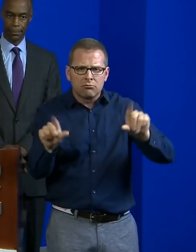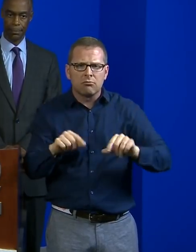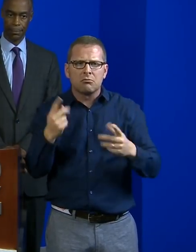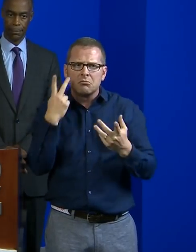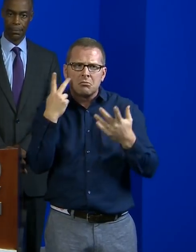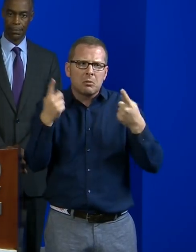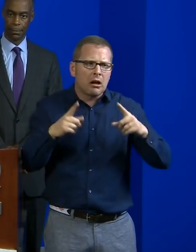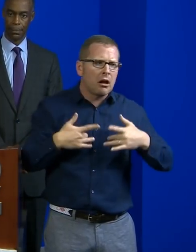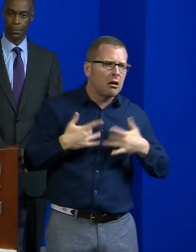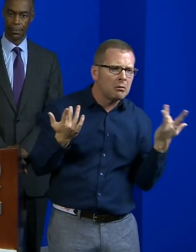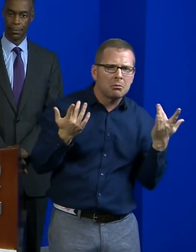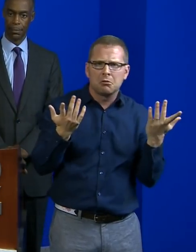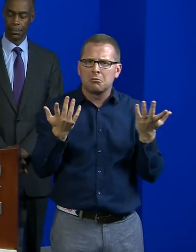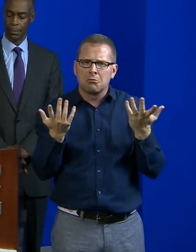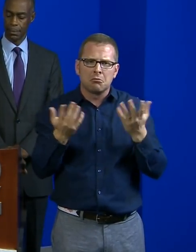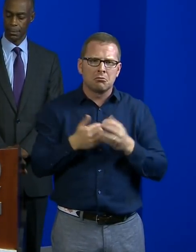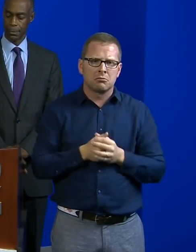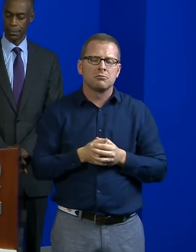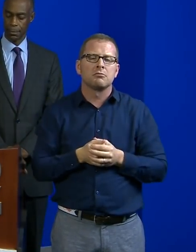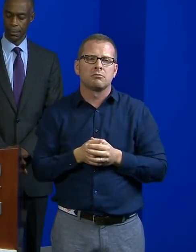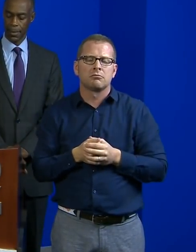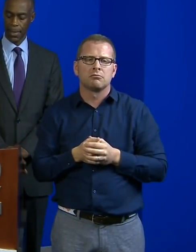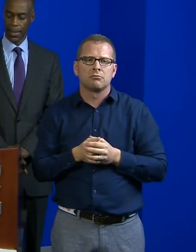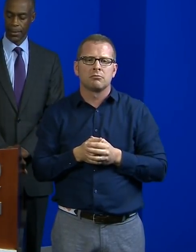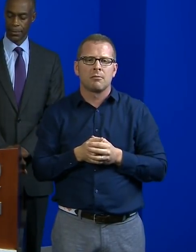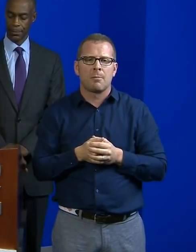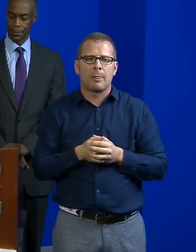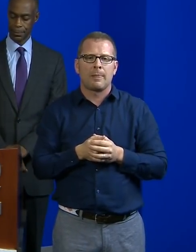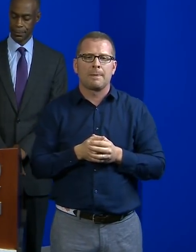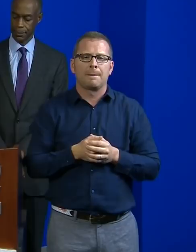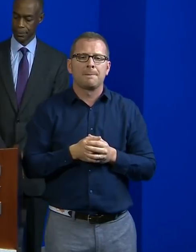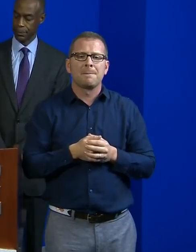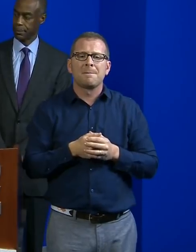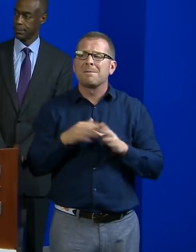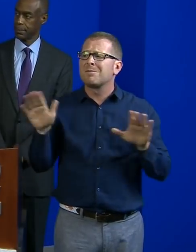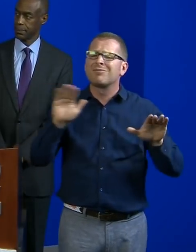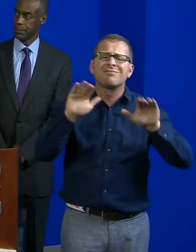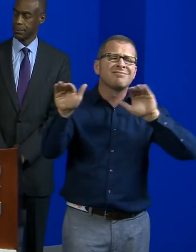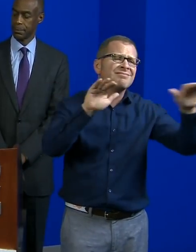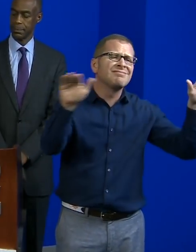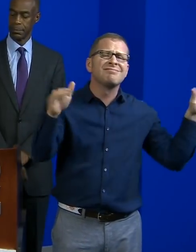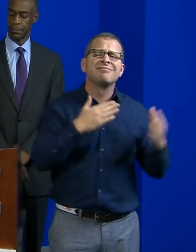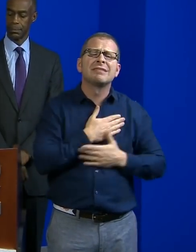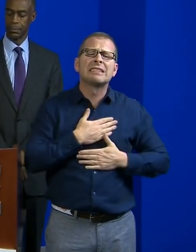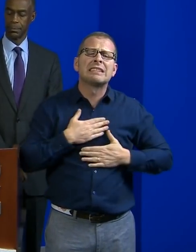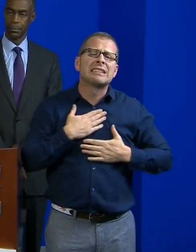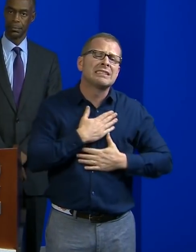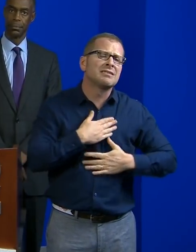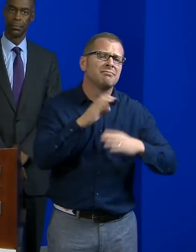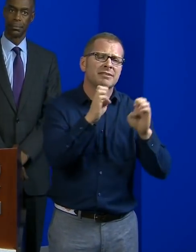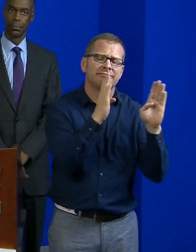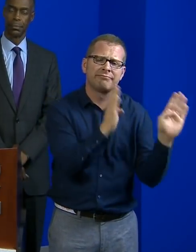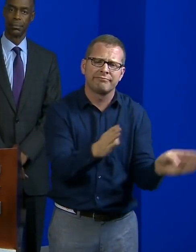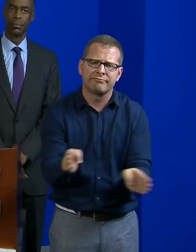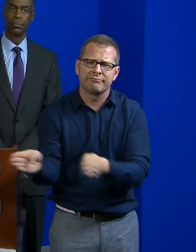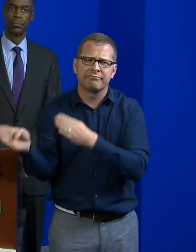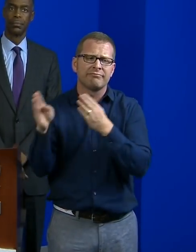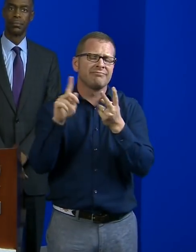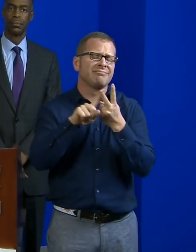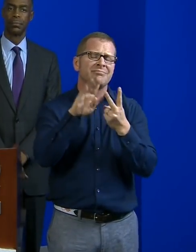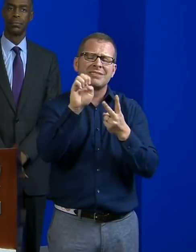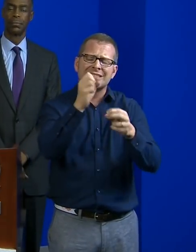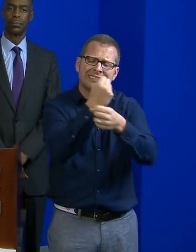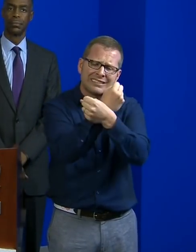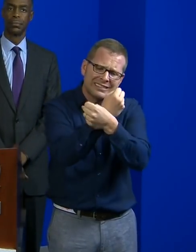set, safe for this potentially very dangerous storm. Please take this very seriously as we are looking at